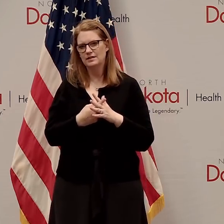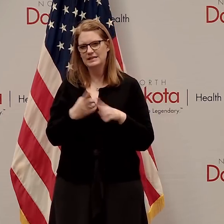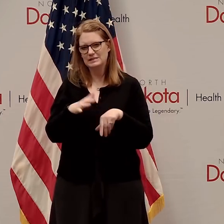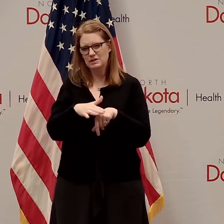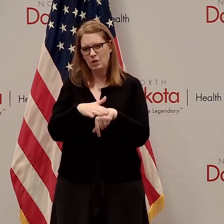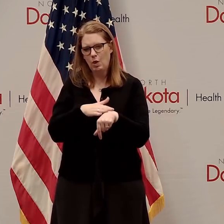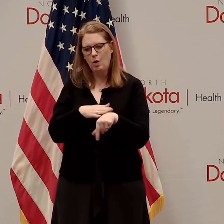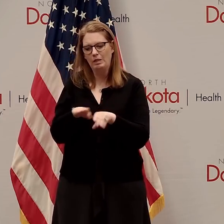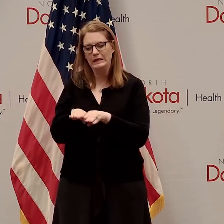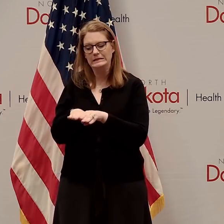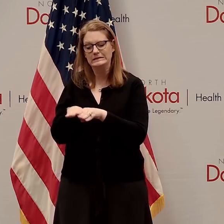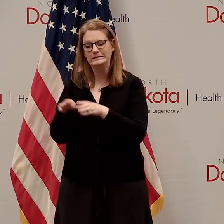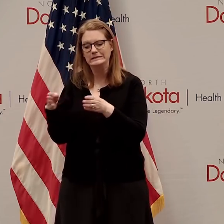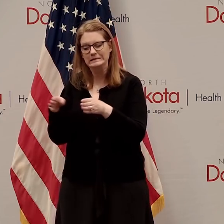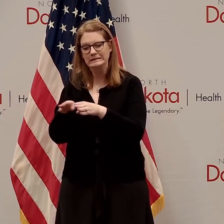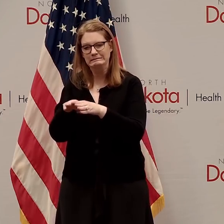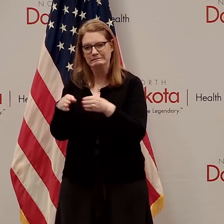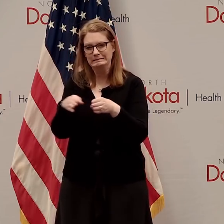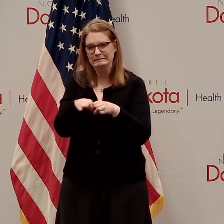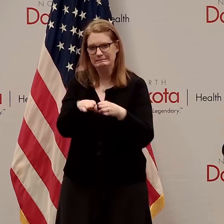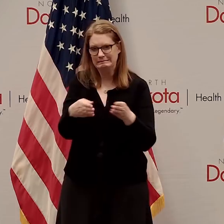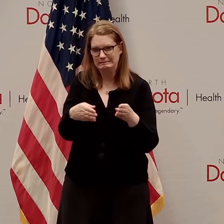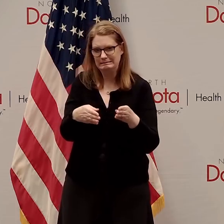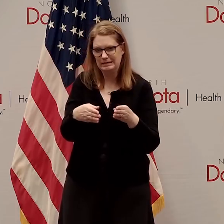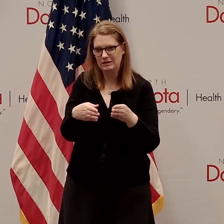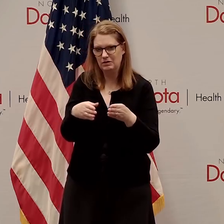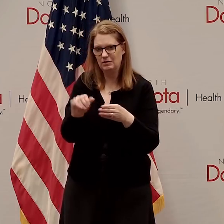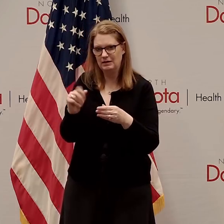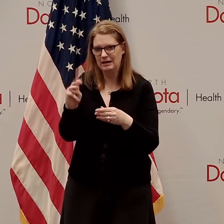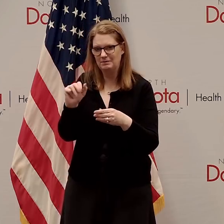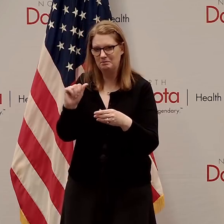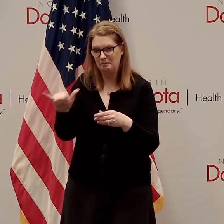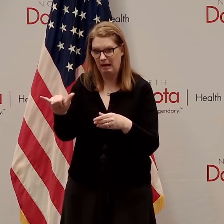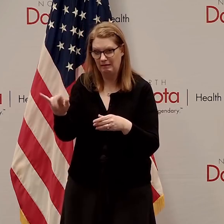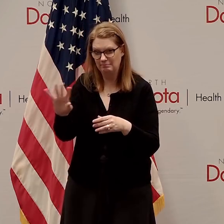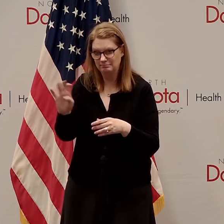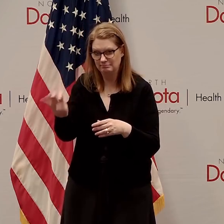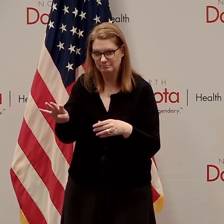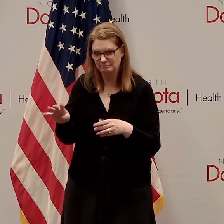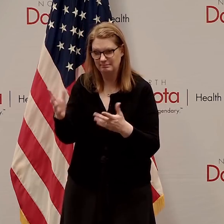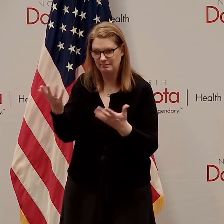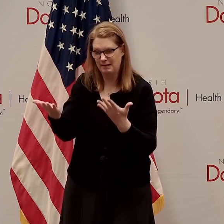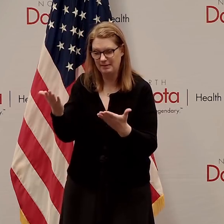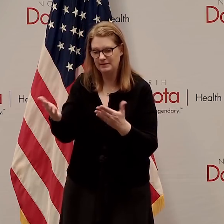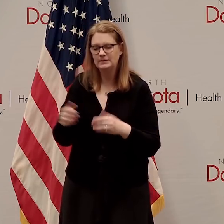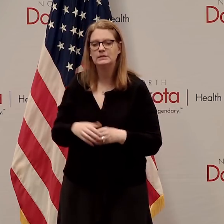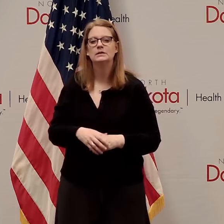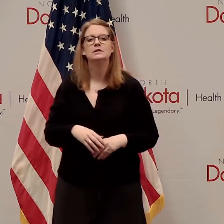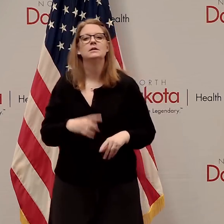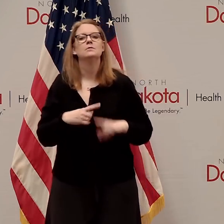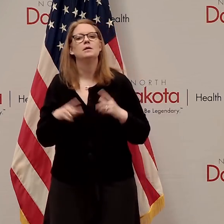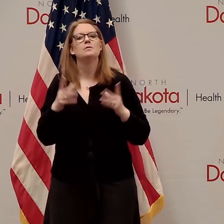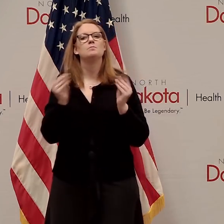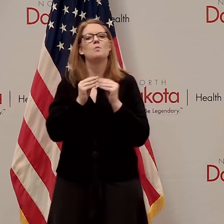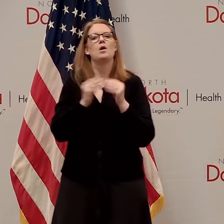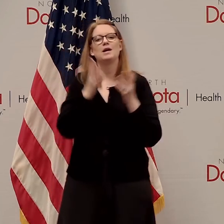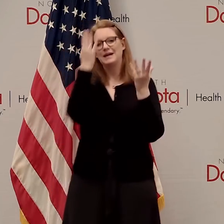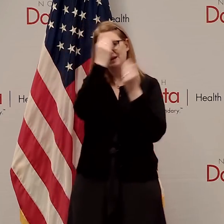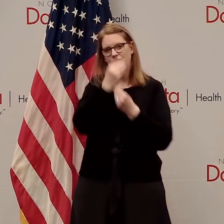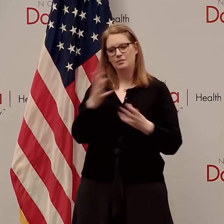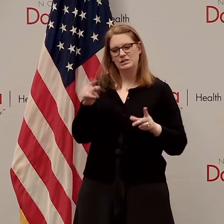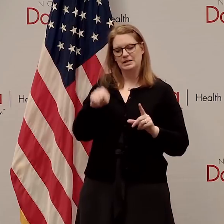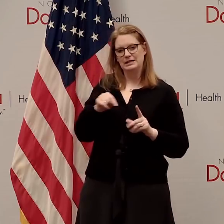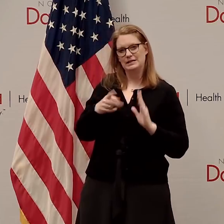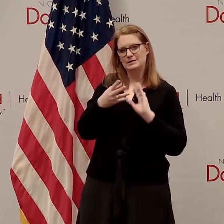reopening after April. As time progressed, we've had more data to put into our model. It gives us